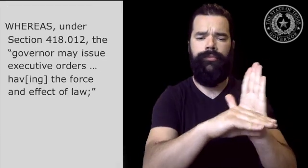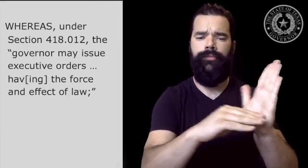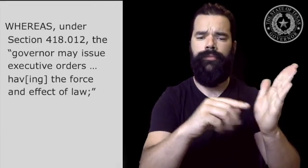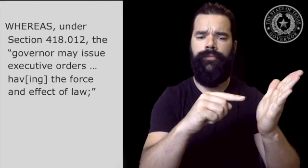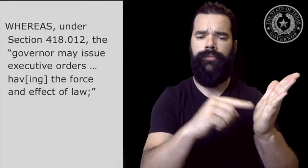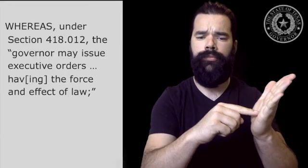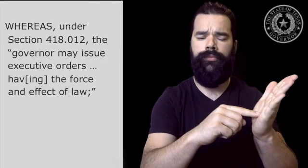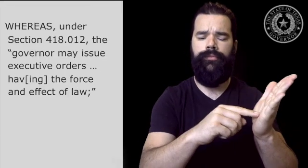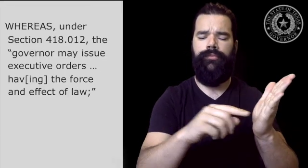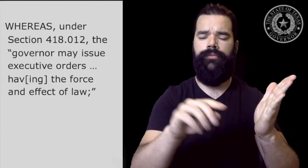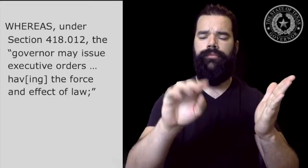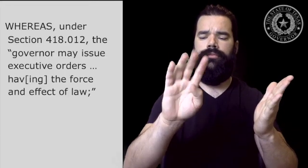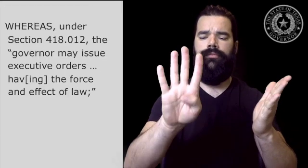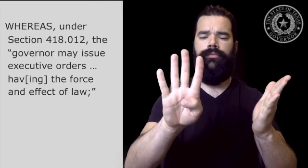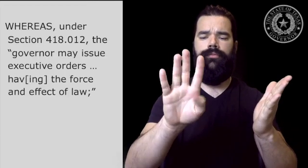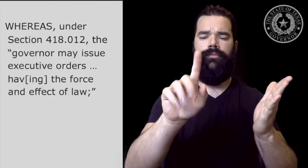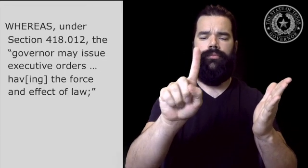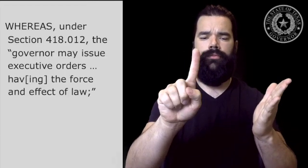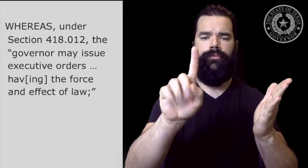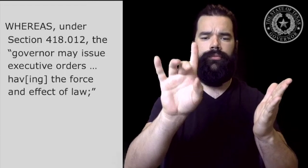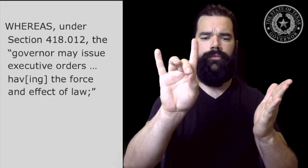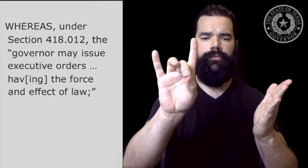whereas, under Section